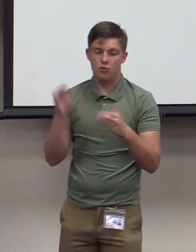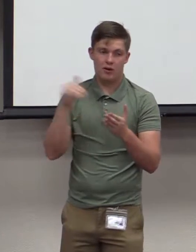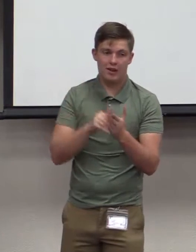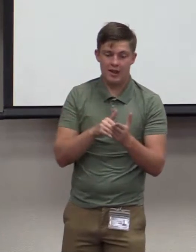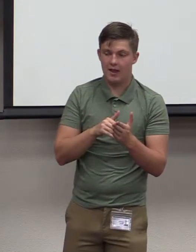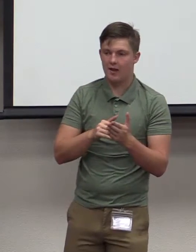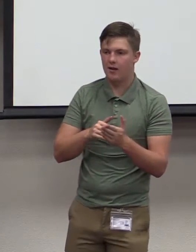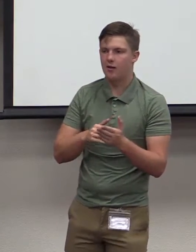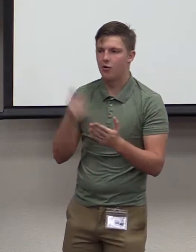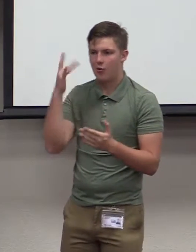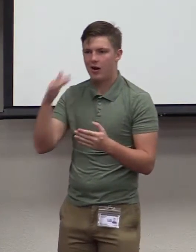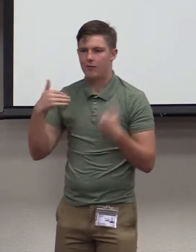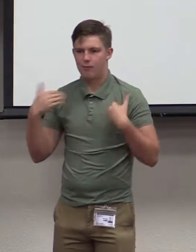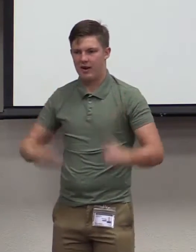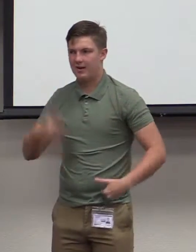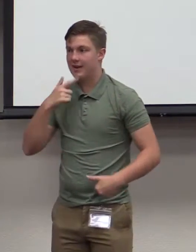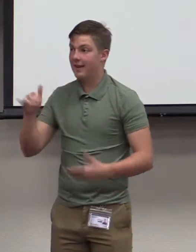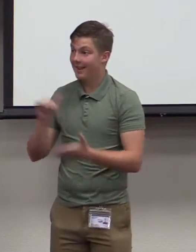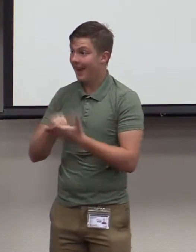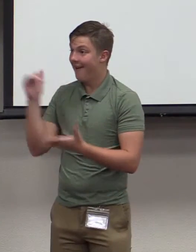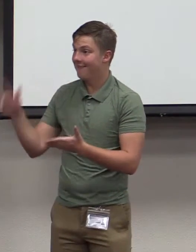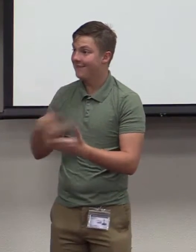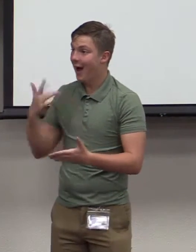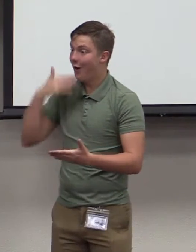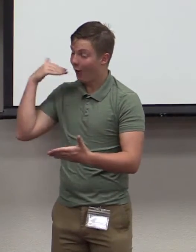that felt good.